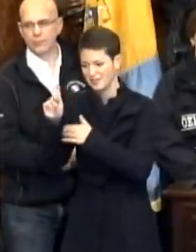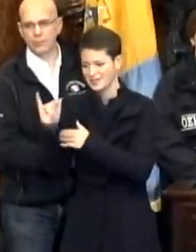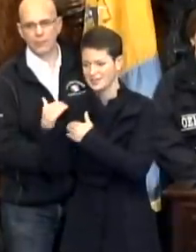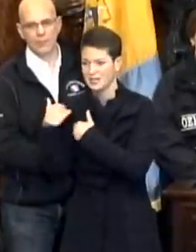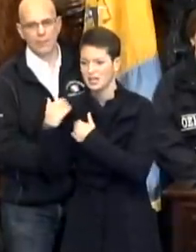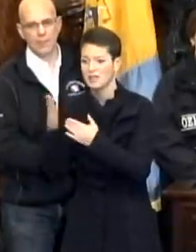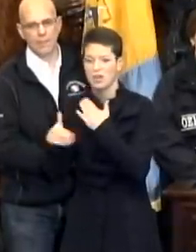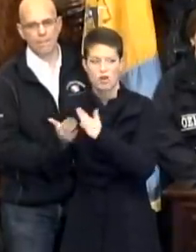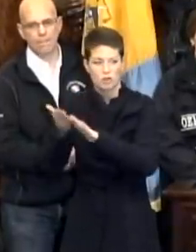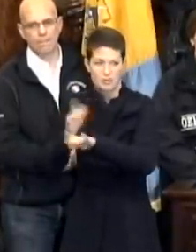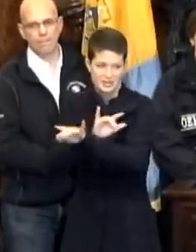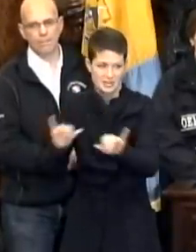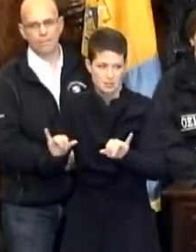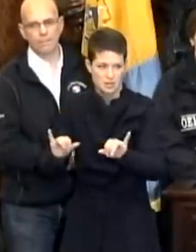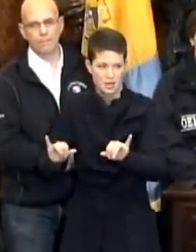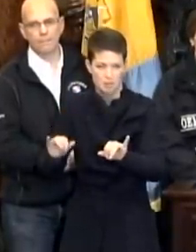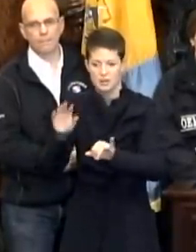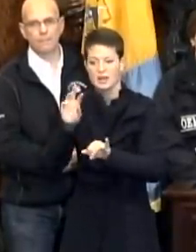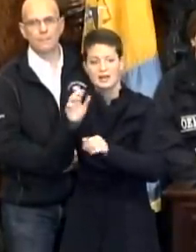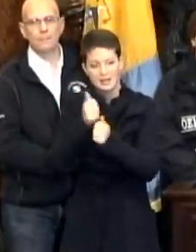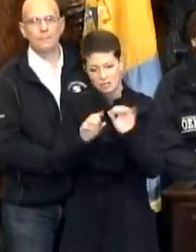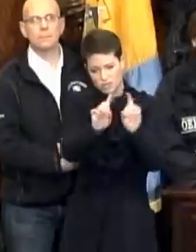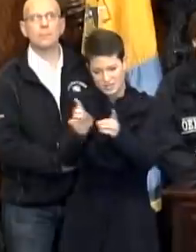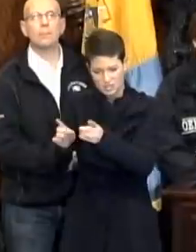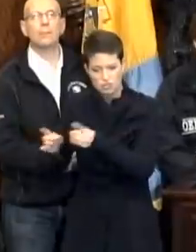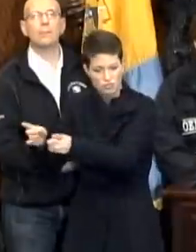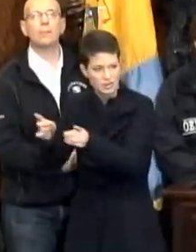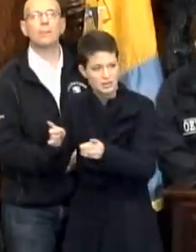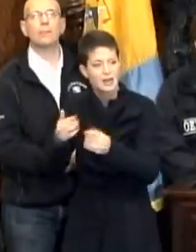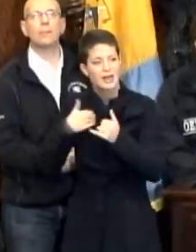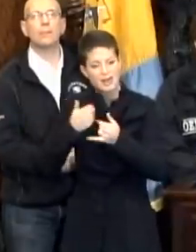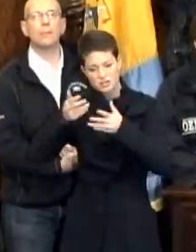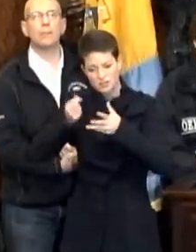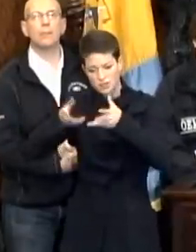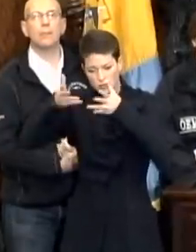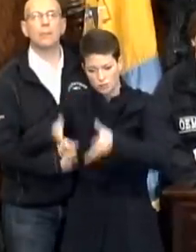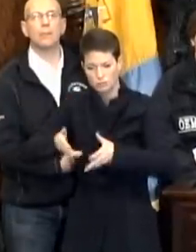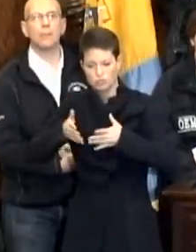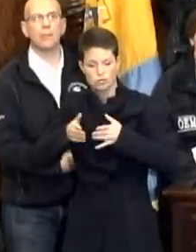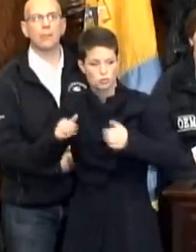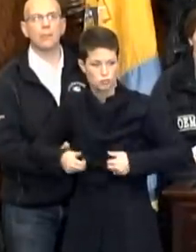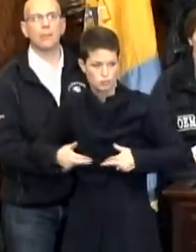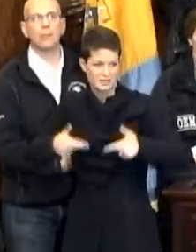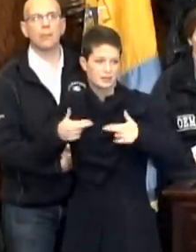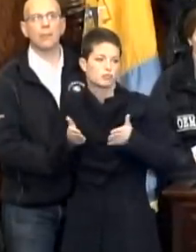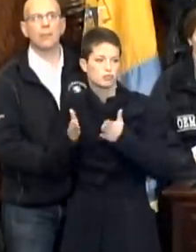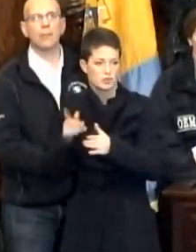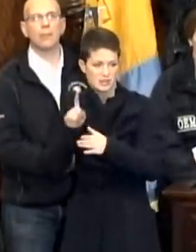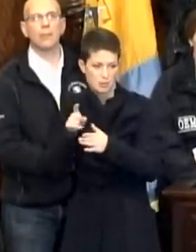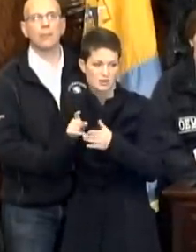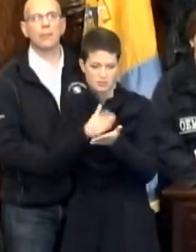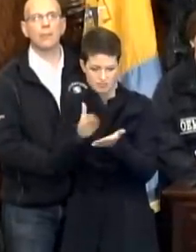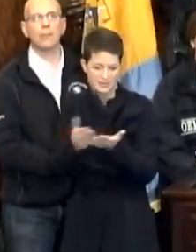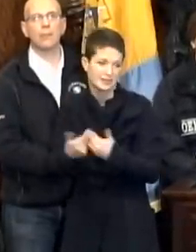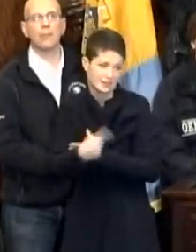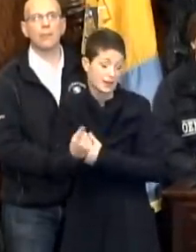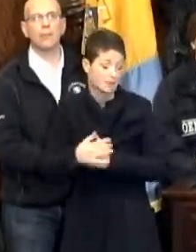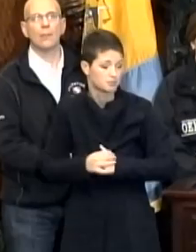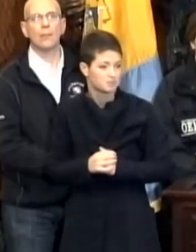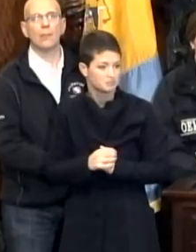run concurrently, and each of the districts has a few remaining residential streets that they need to address today.